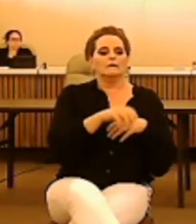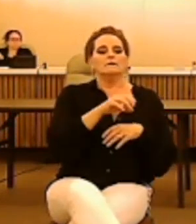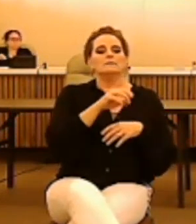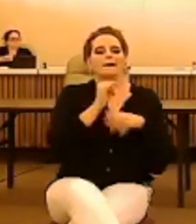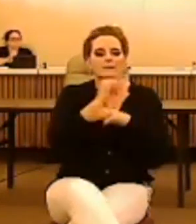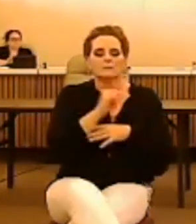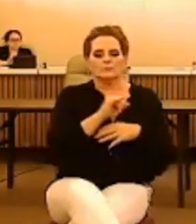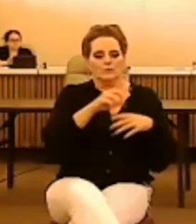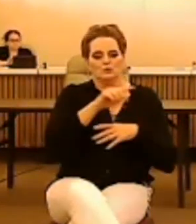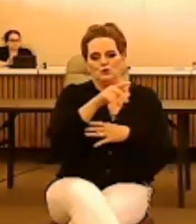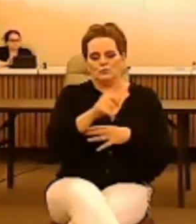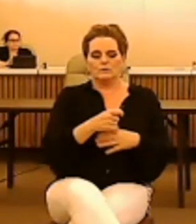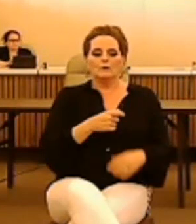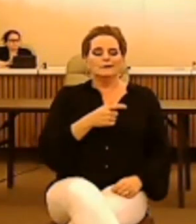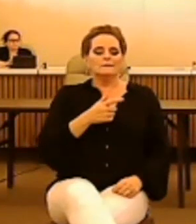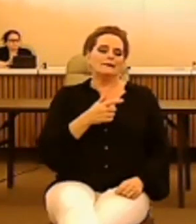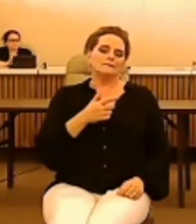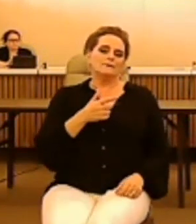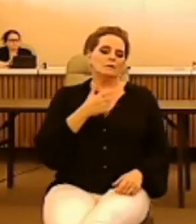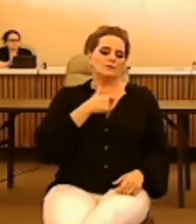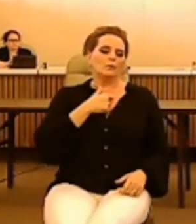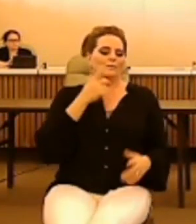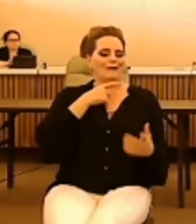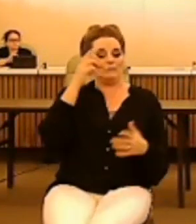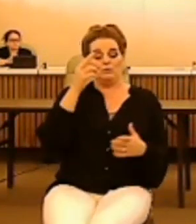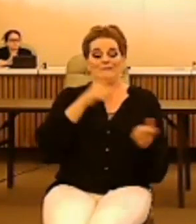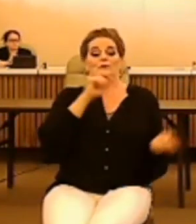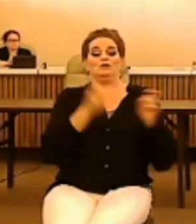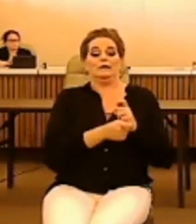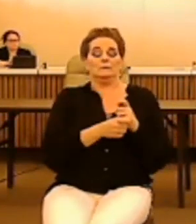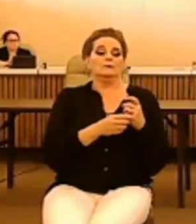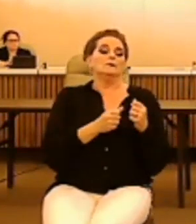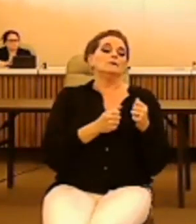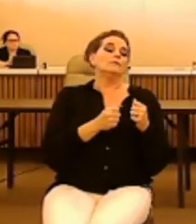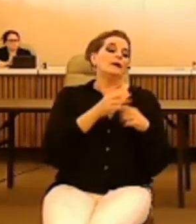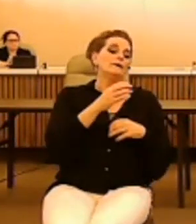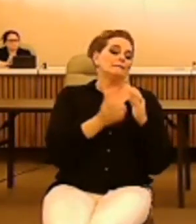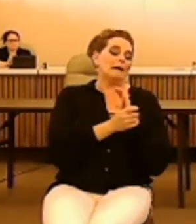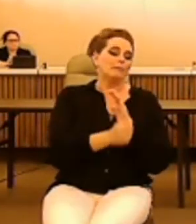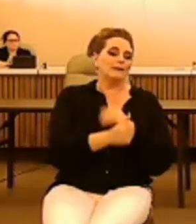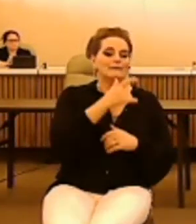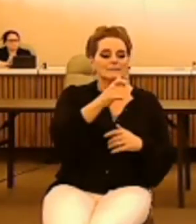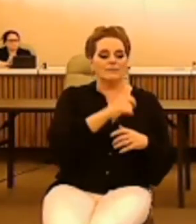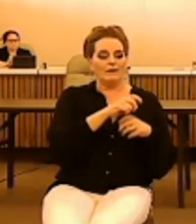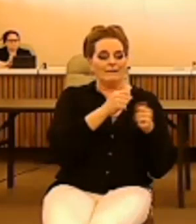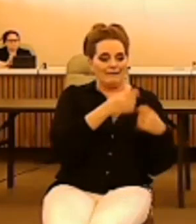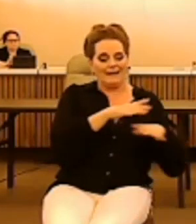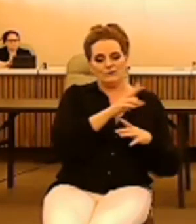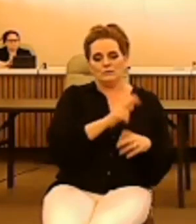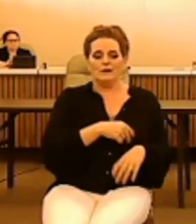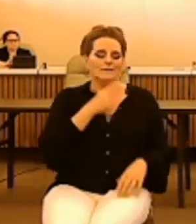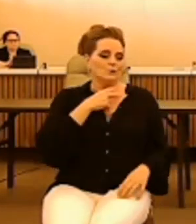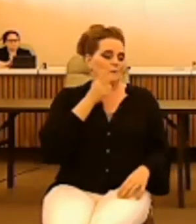and that's essentially what prompted the update to the comprehensive land use plan, because we were seeing apartments appear where they probably